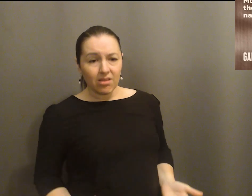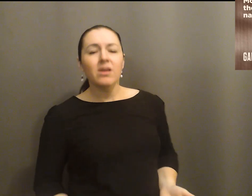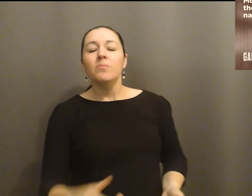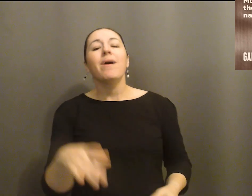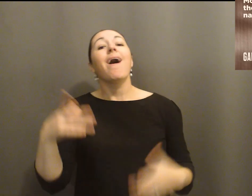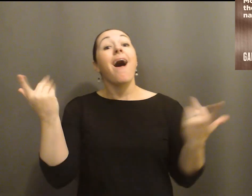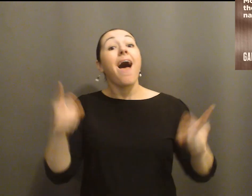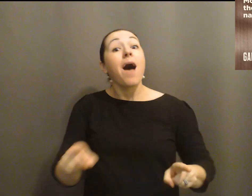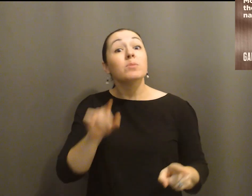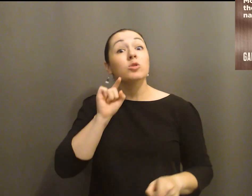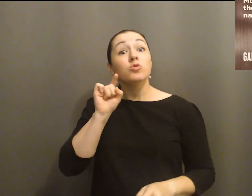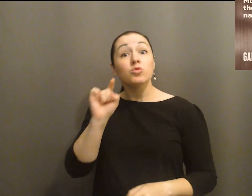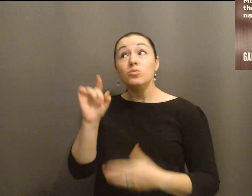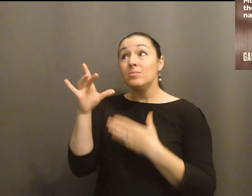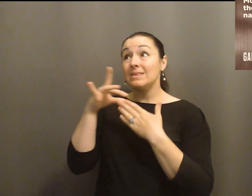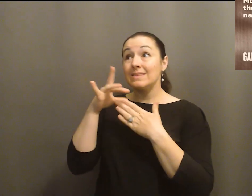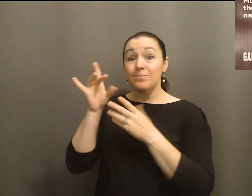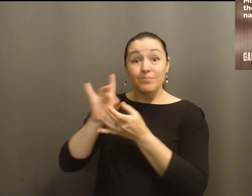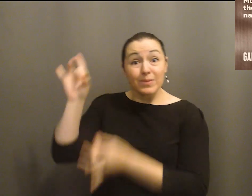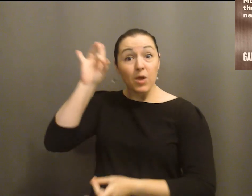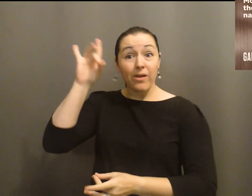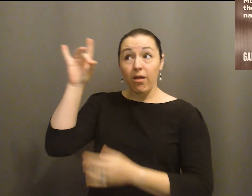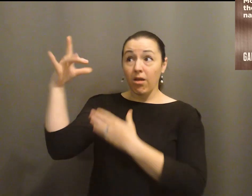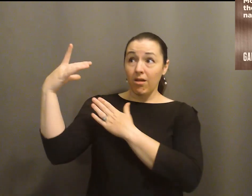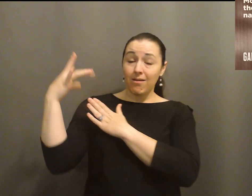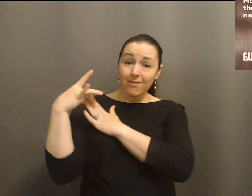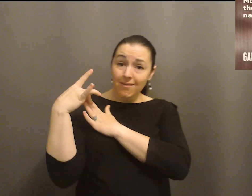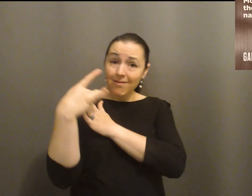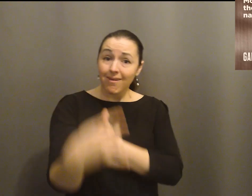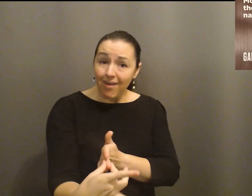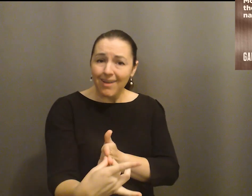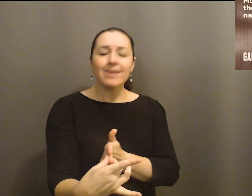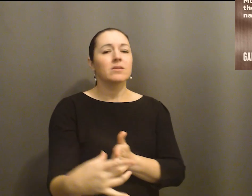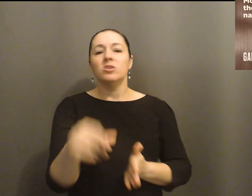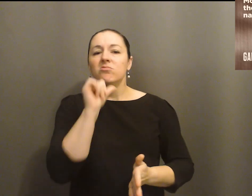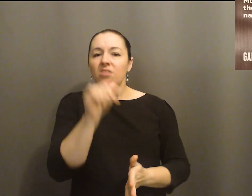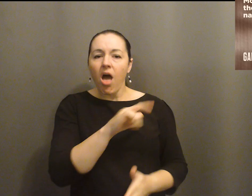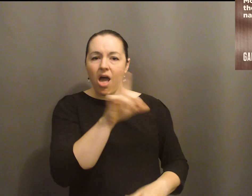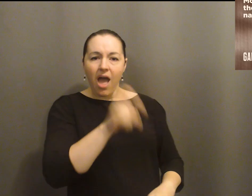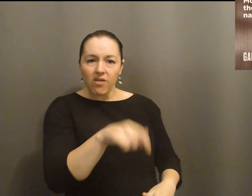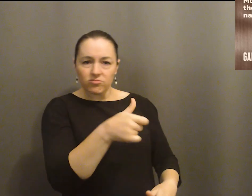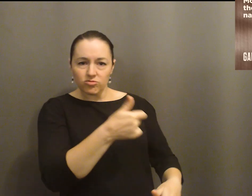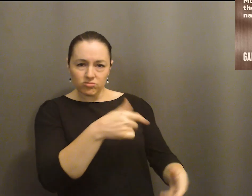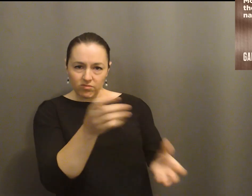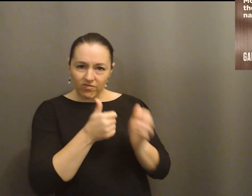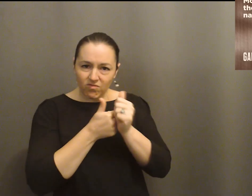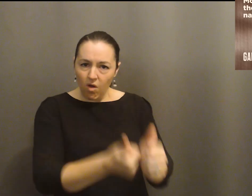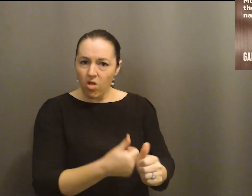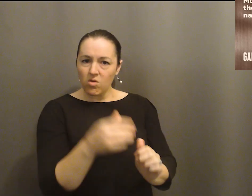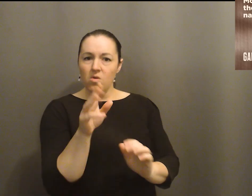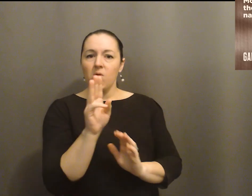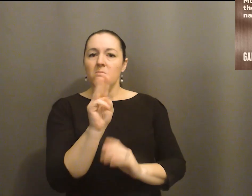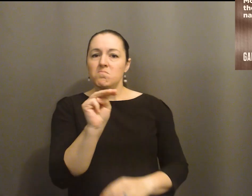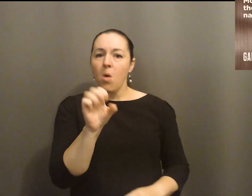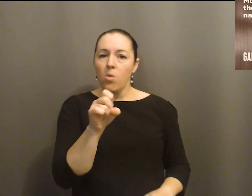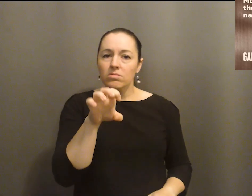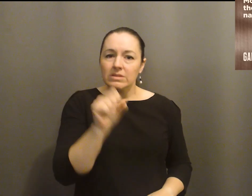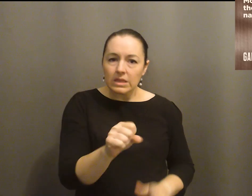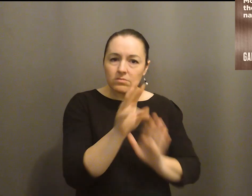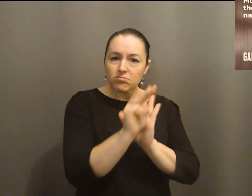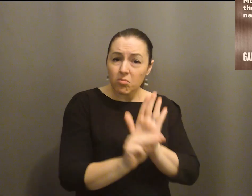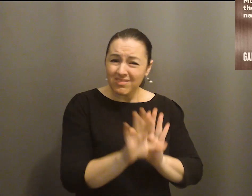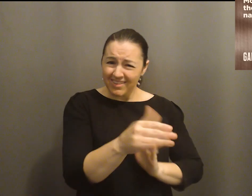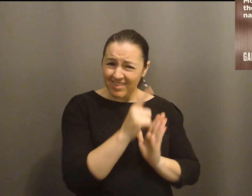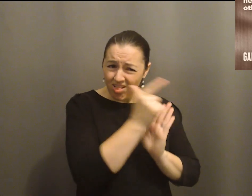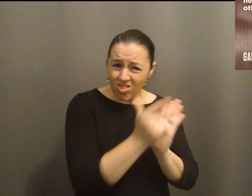directed by the Spirit You are not under obligation to the law of Moses When you follow the desires